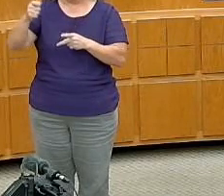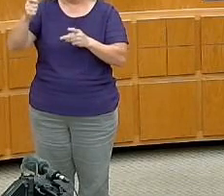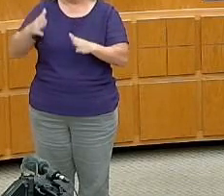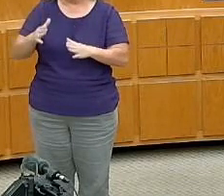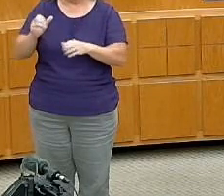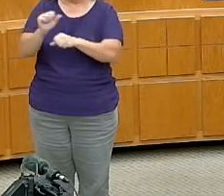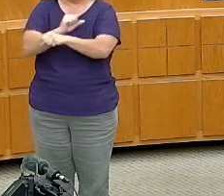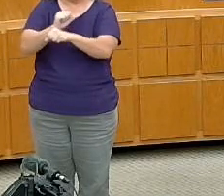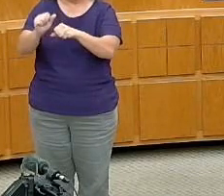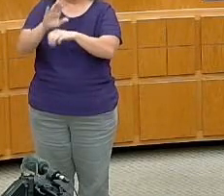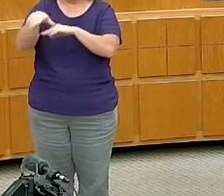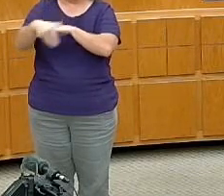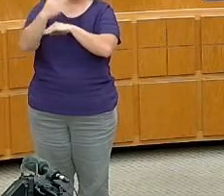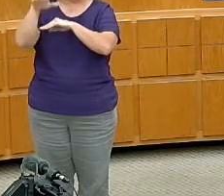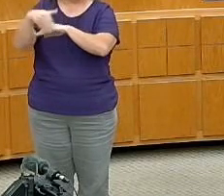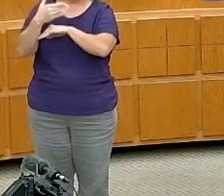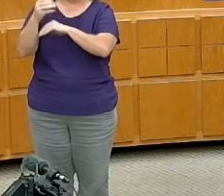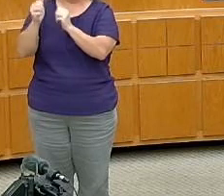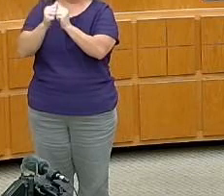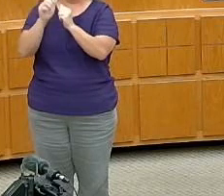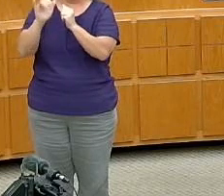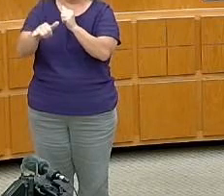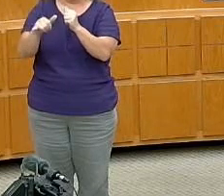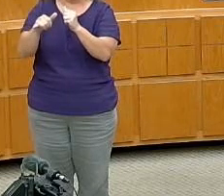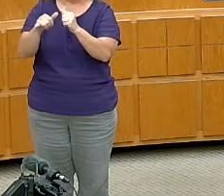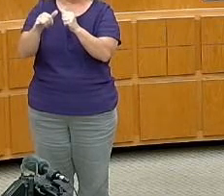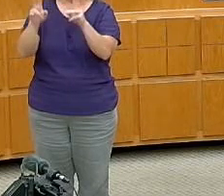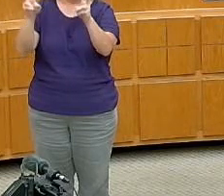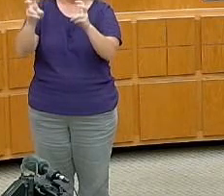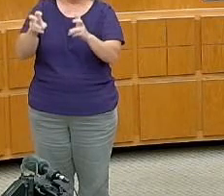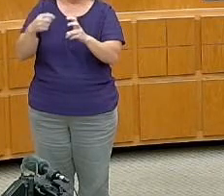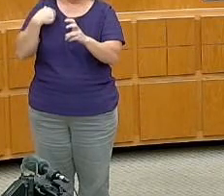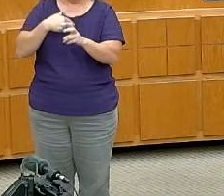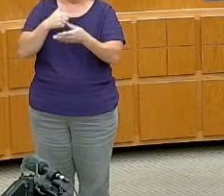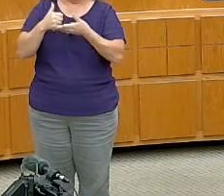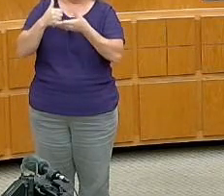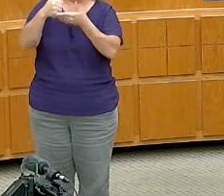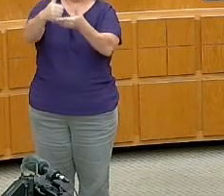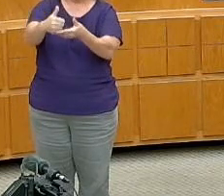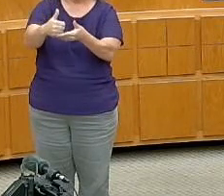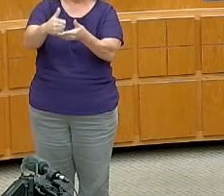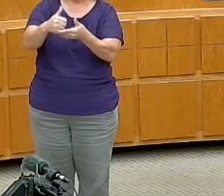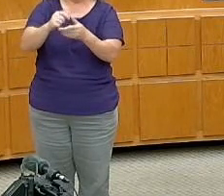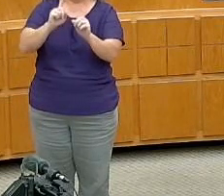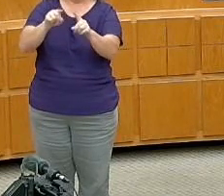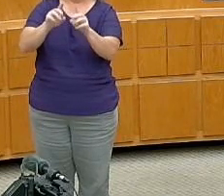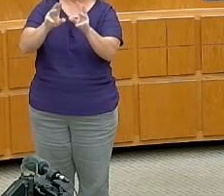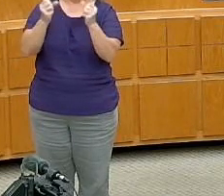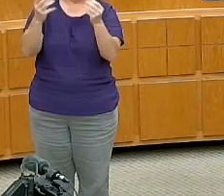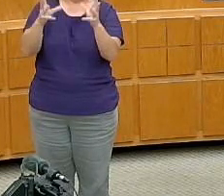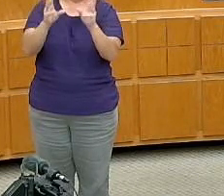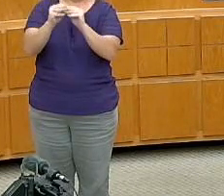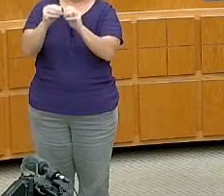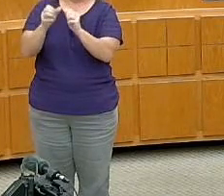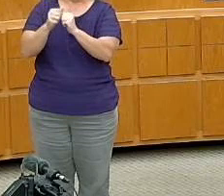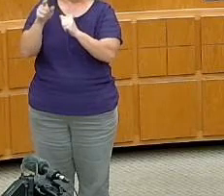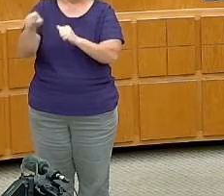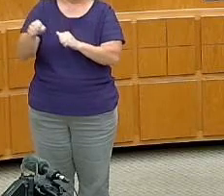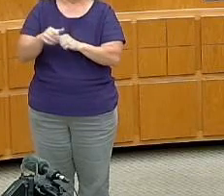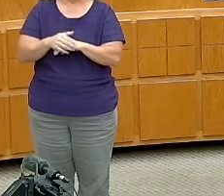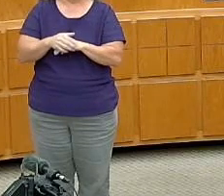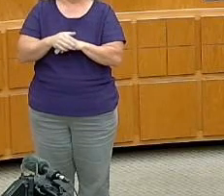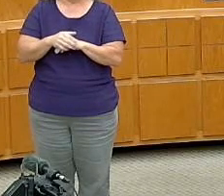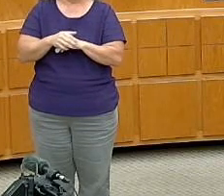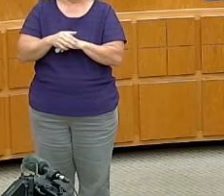around the clock on that issue, and we've been assisting and attending many meetings with her, so that's what the judge